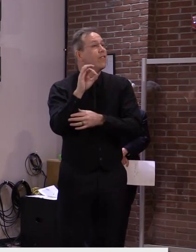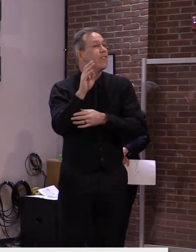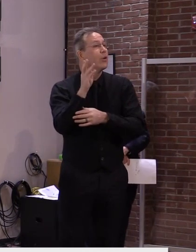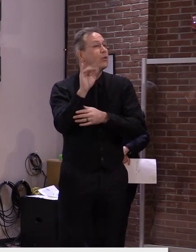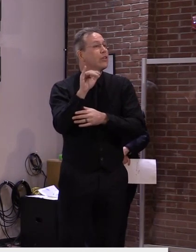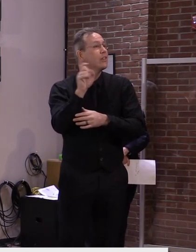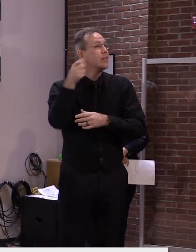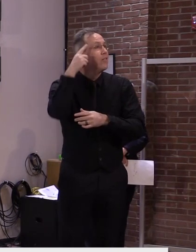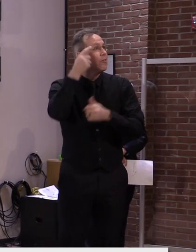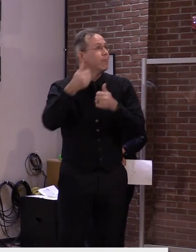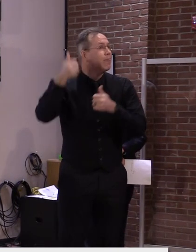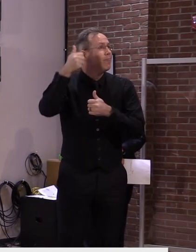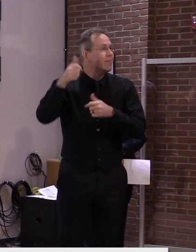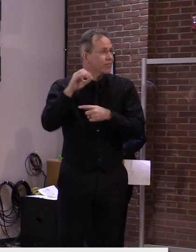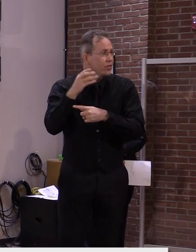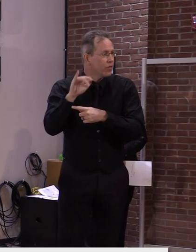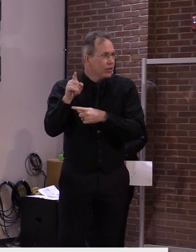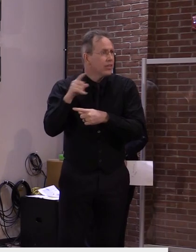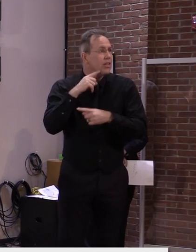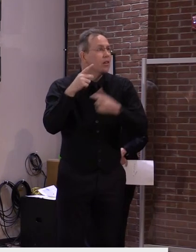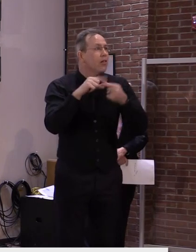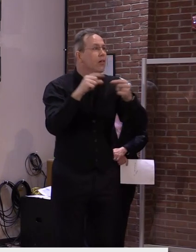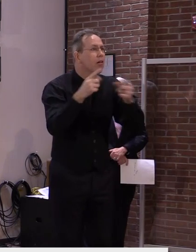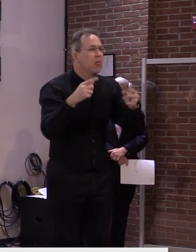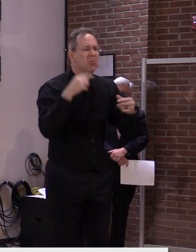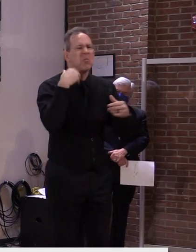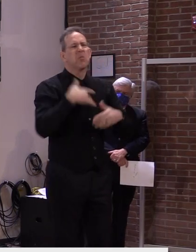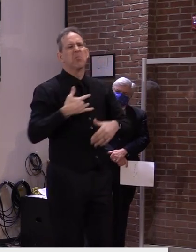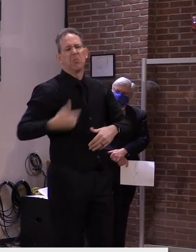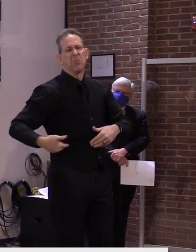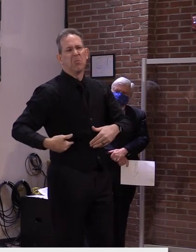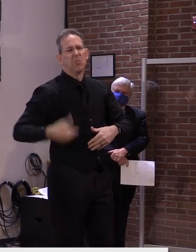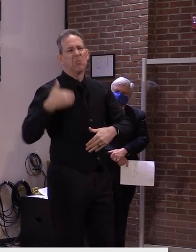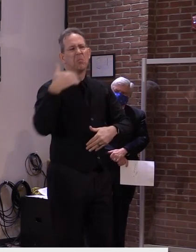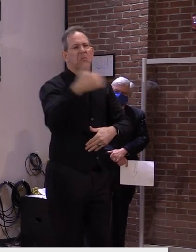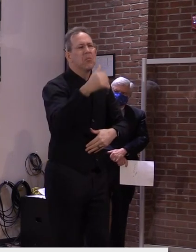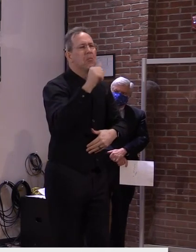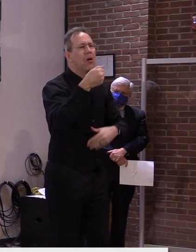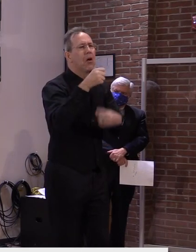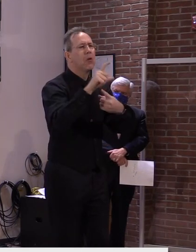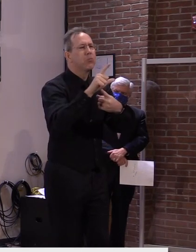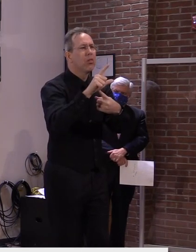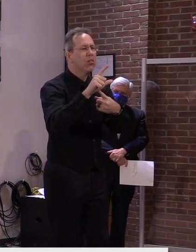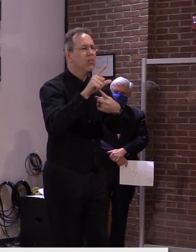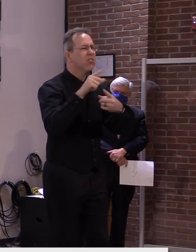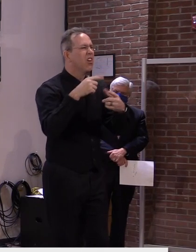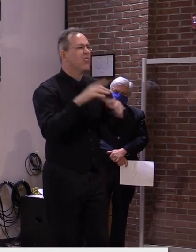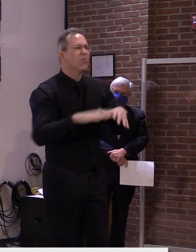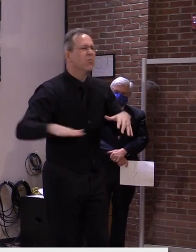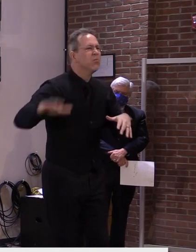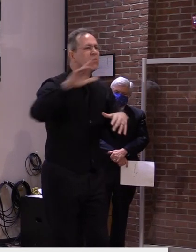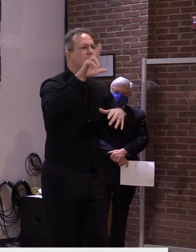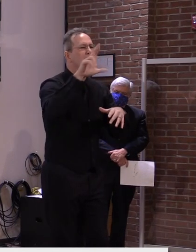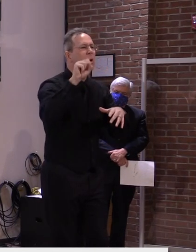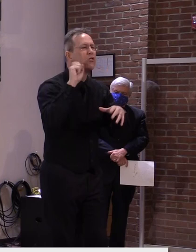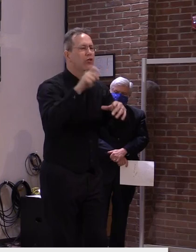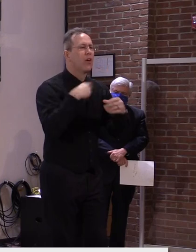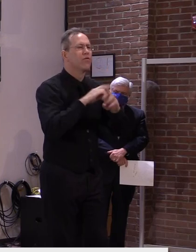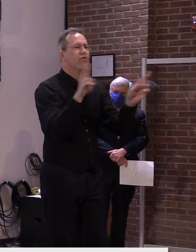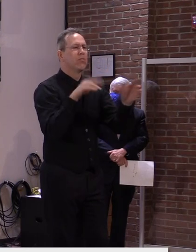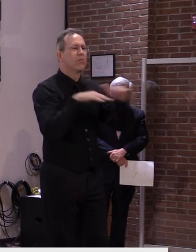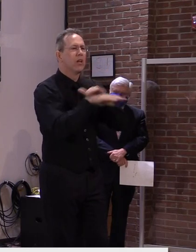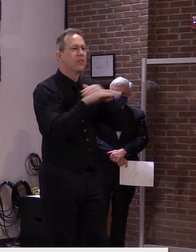could begin to have broad access to the vaccines. This is tremendously good news.